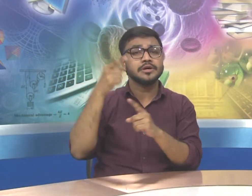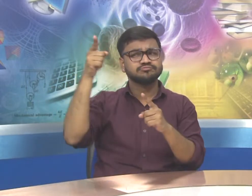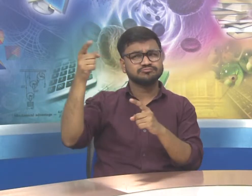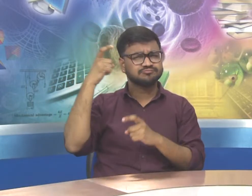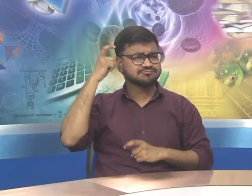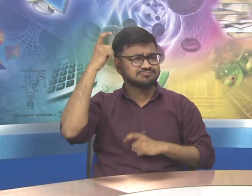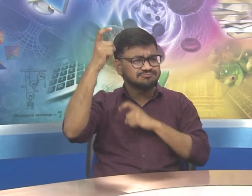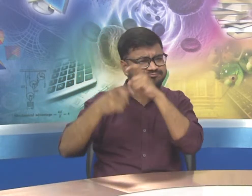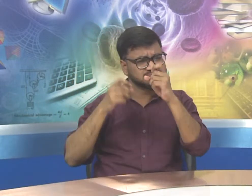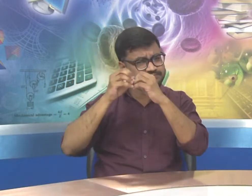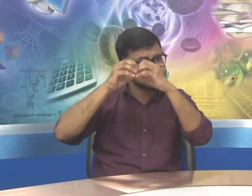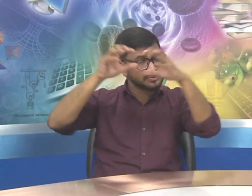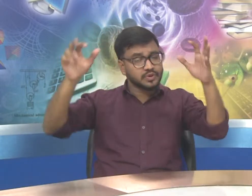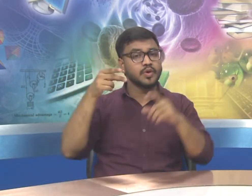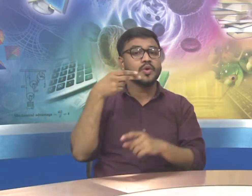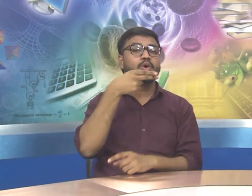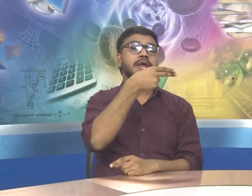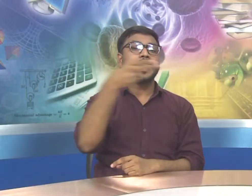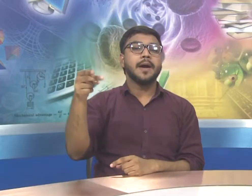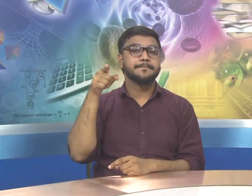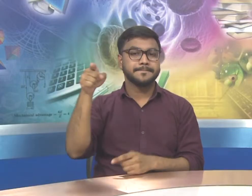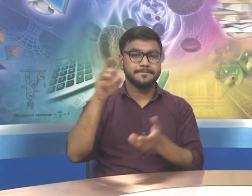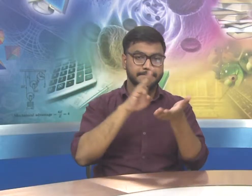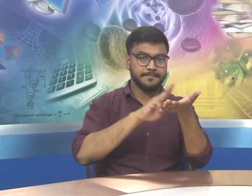An Indian thinker named